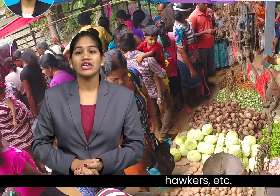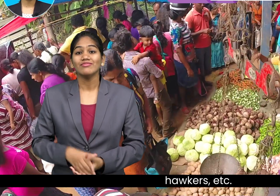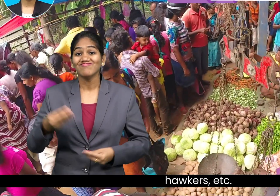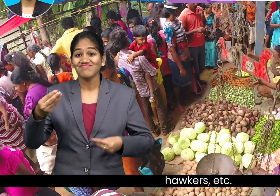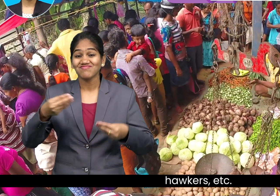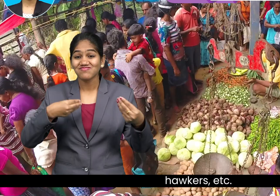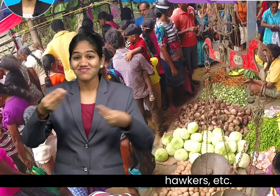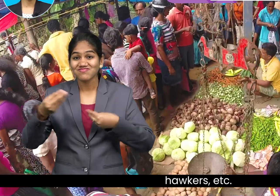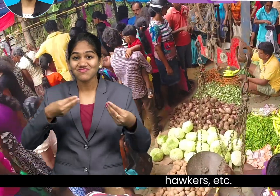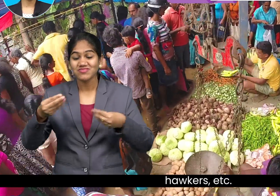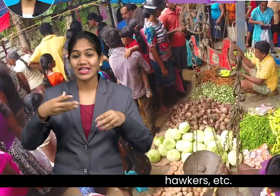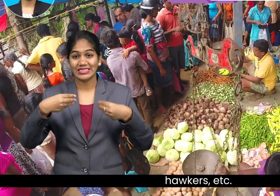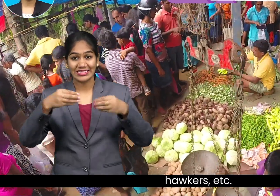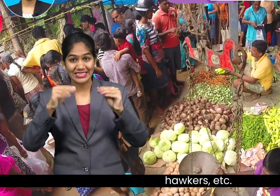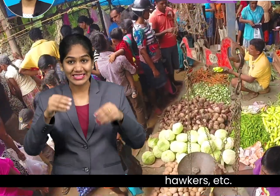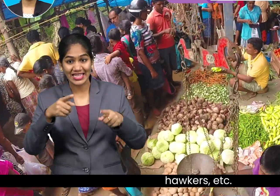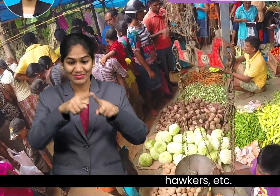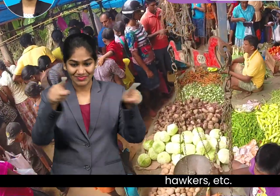hawkers, etc.